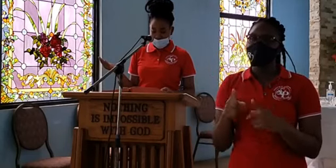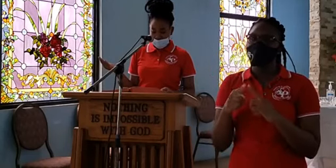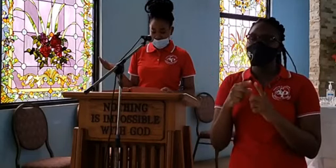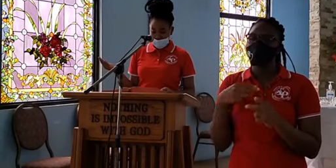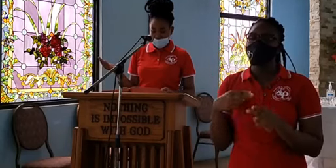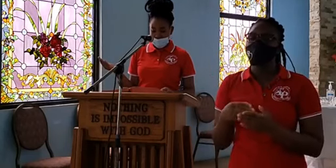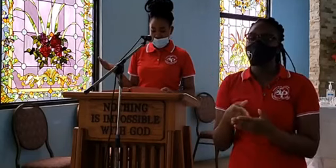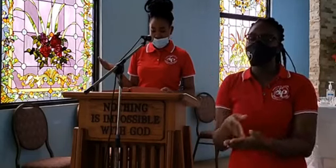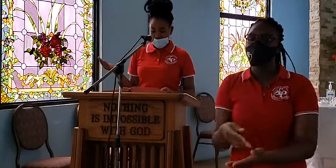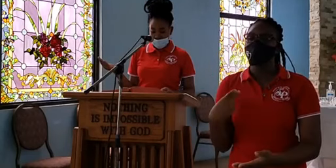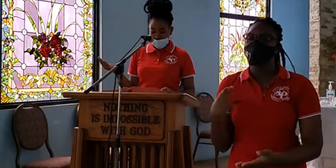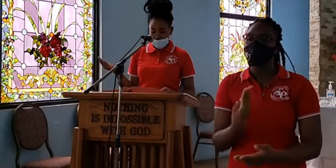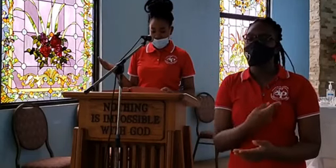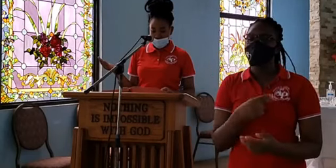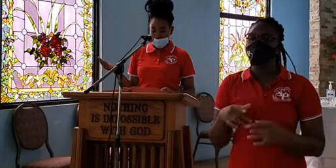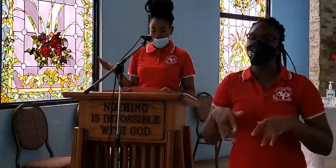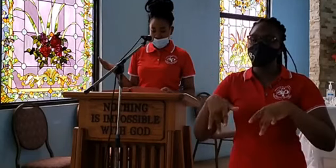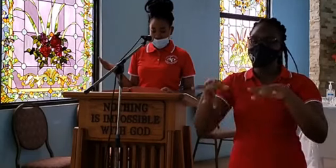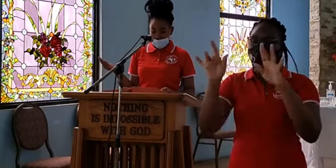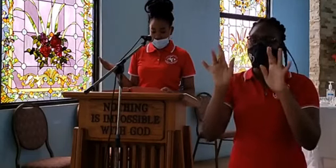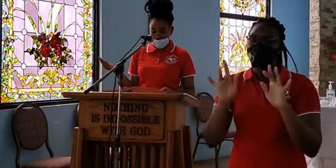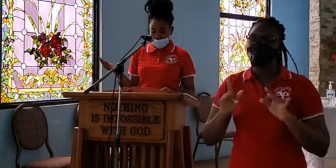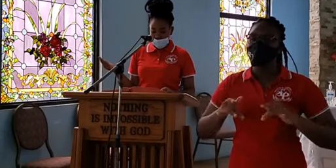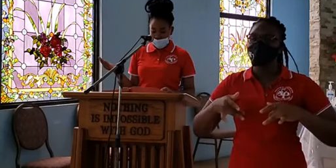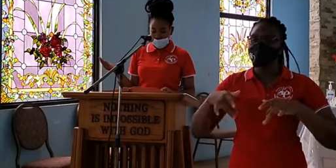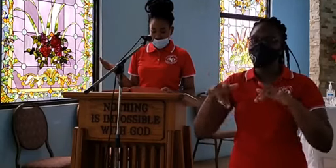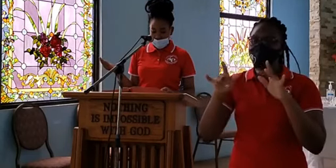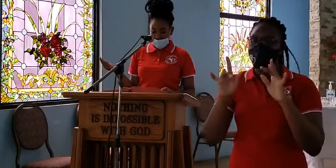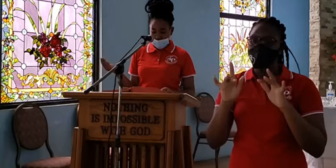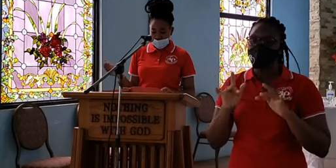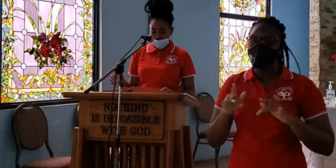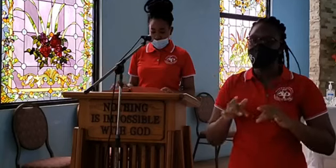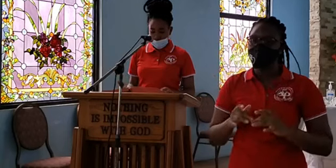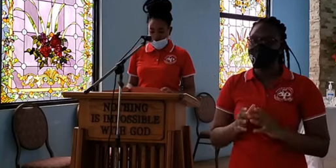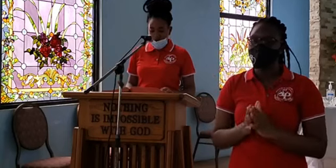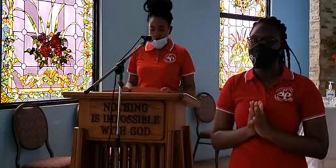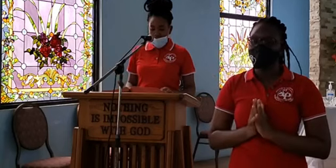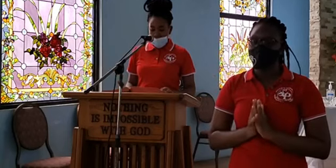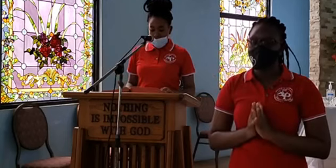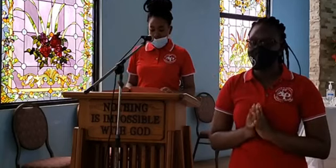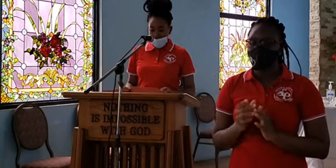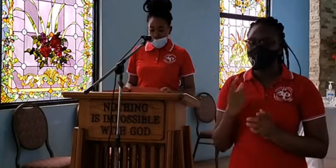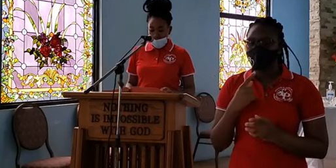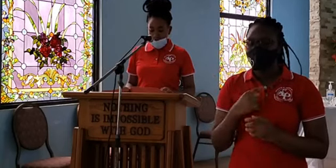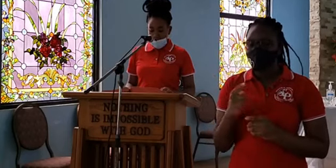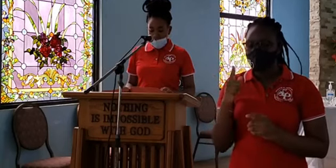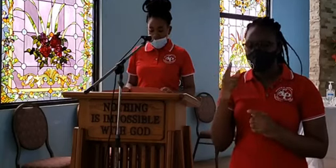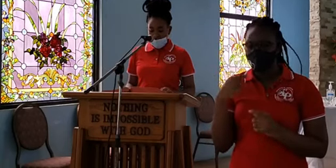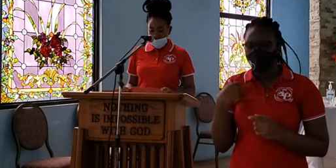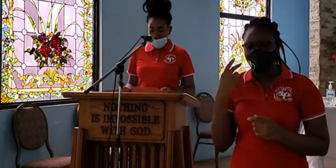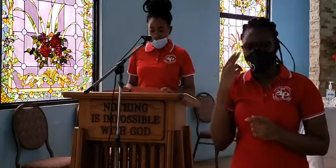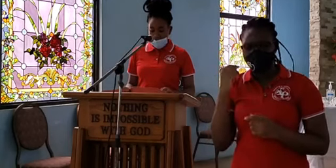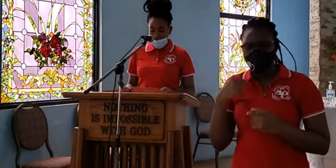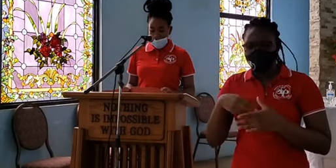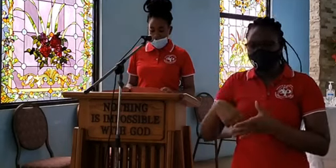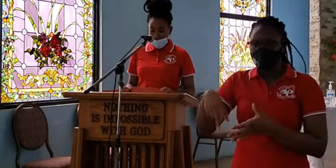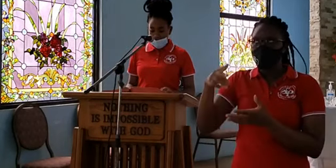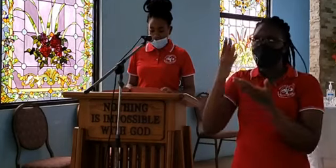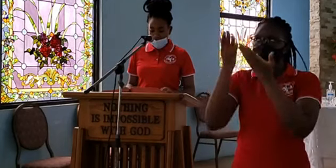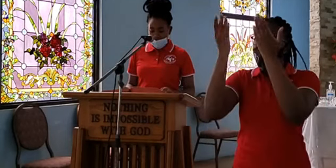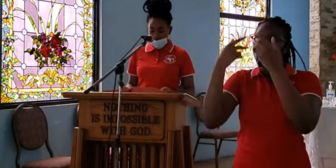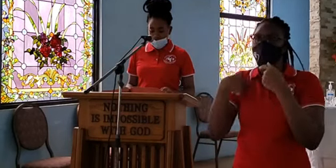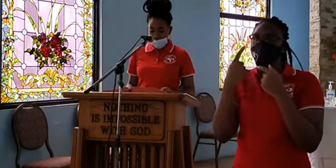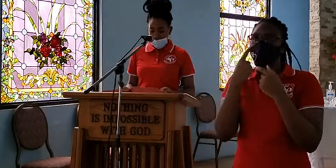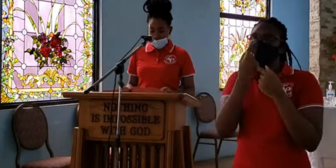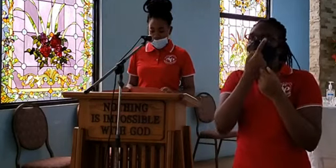till he shows us his mercy. So you are the light of